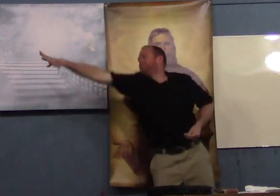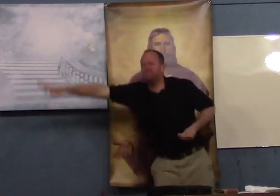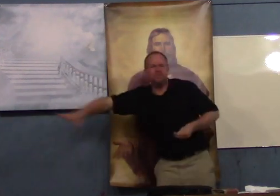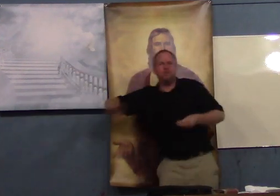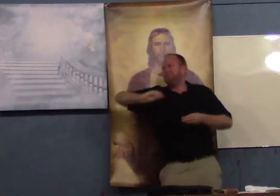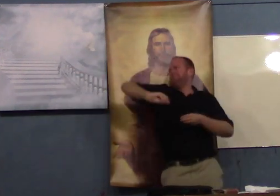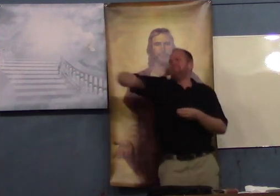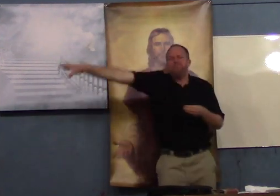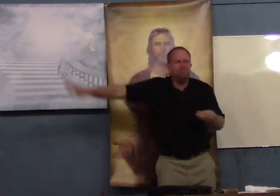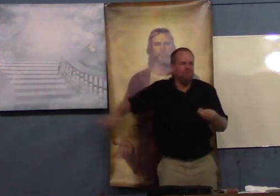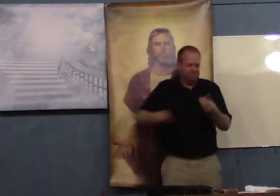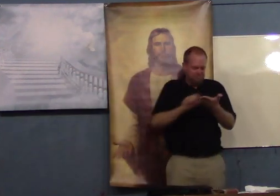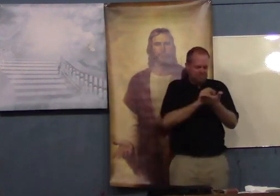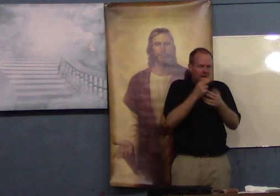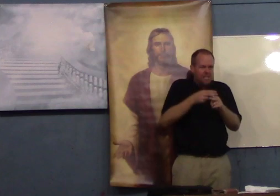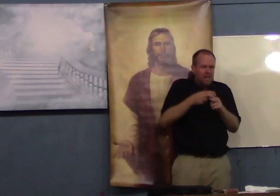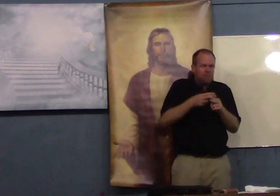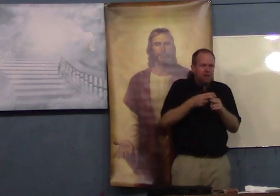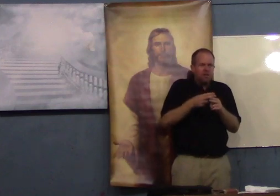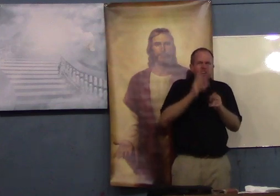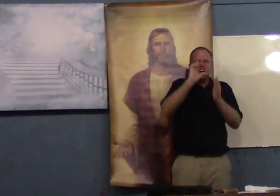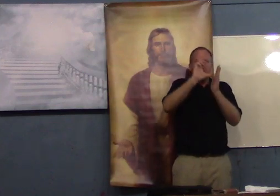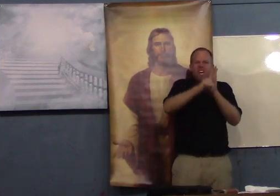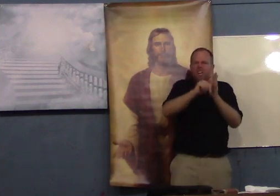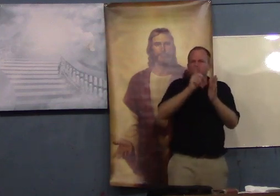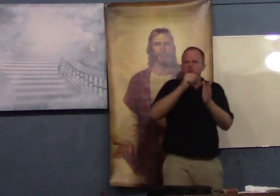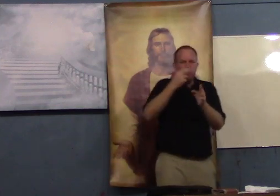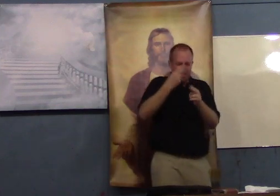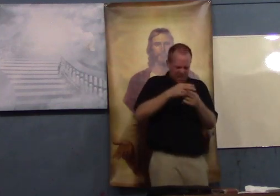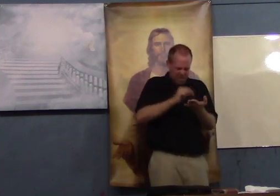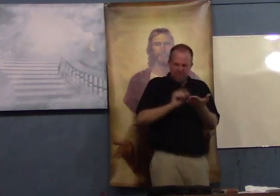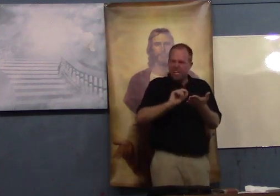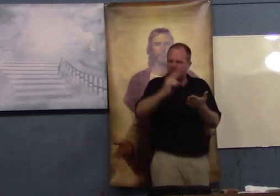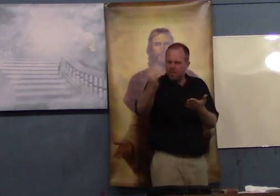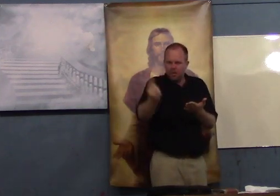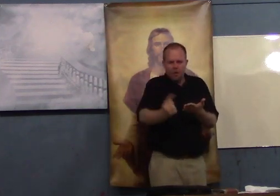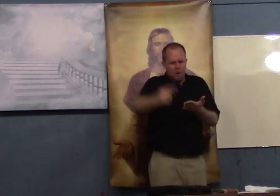pure. The sin is just surrendered, he writes down the name.